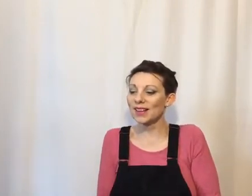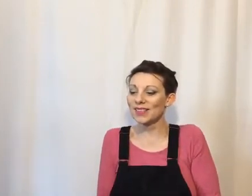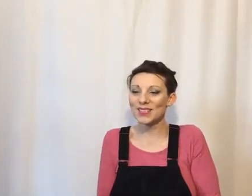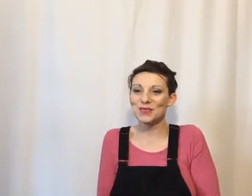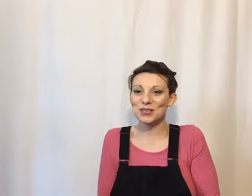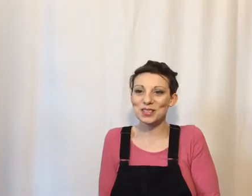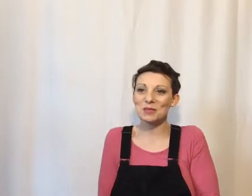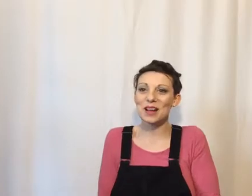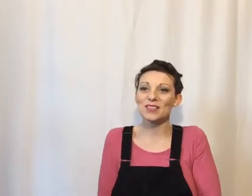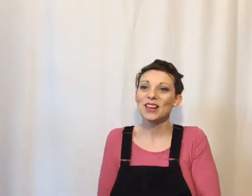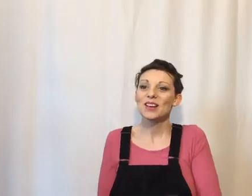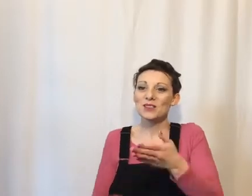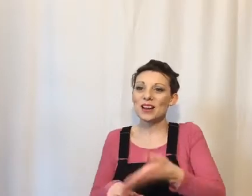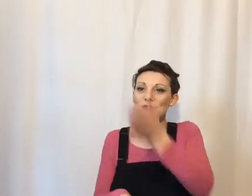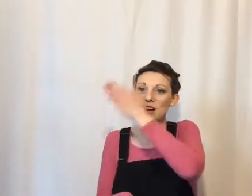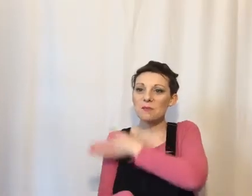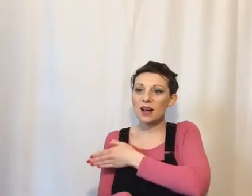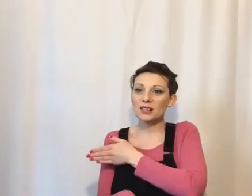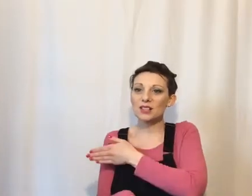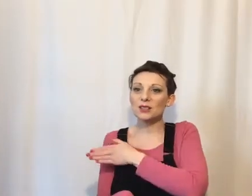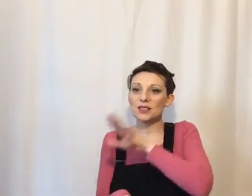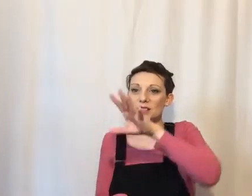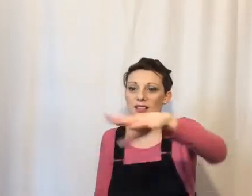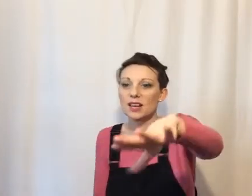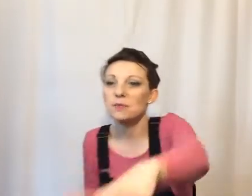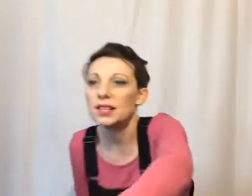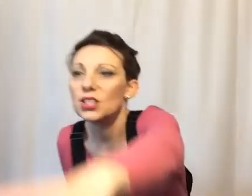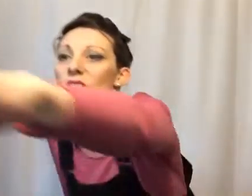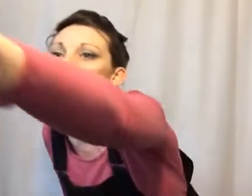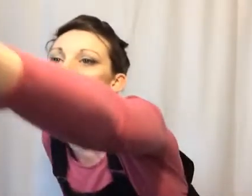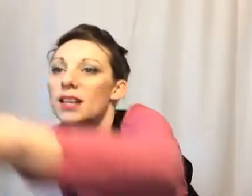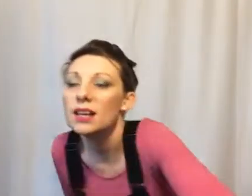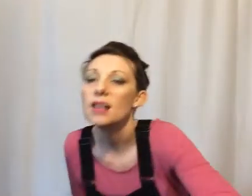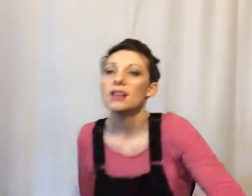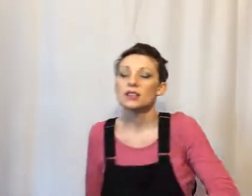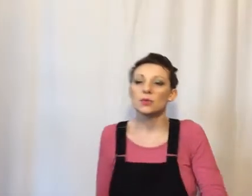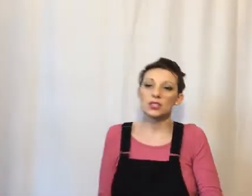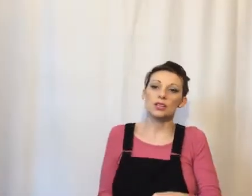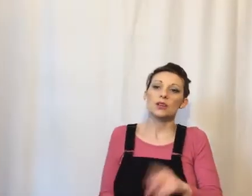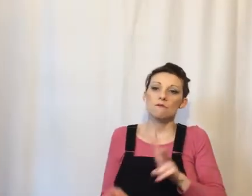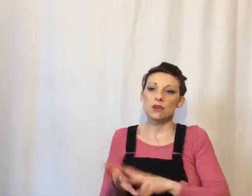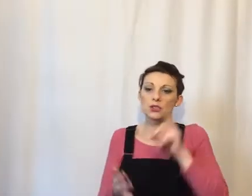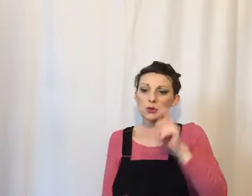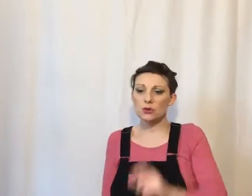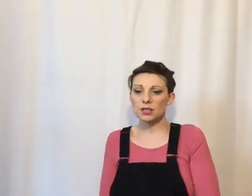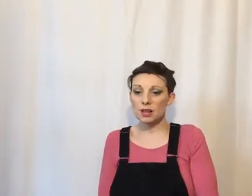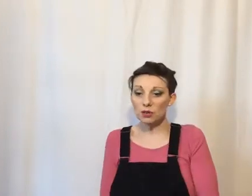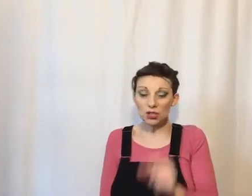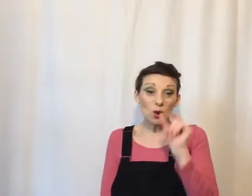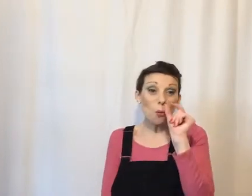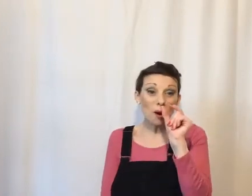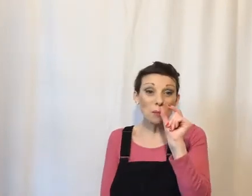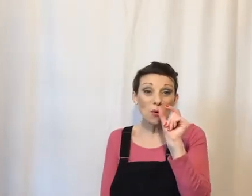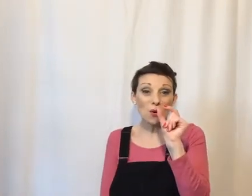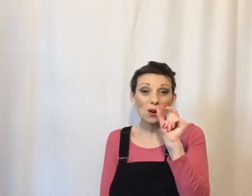The music's not behaving. Right, if we go back to this section just here, so we do verse, chorus, and then we've just got one more